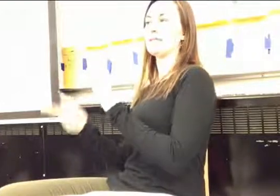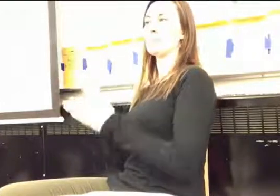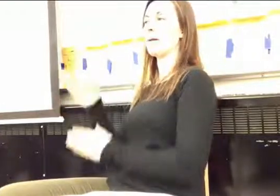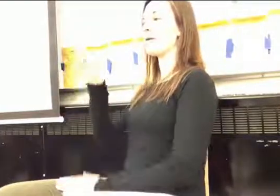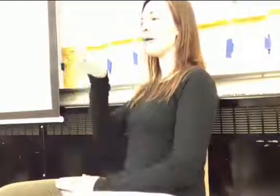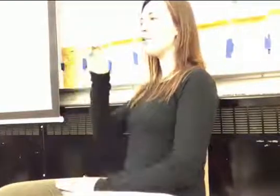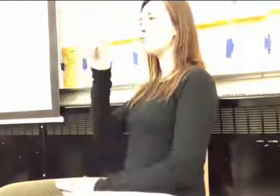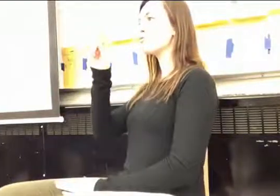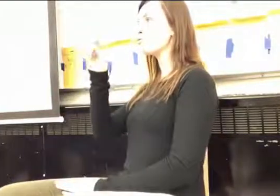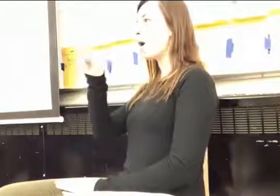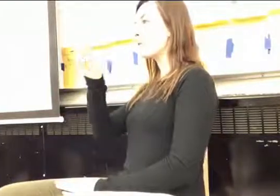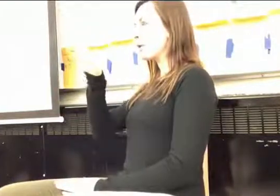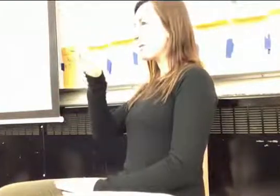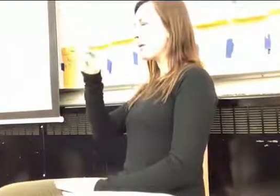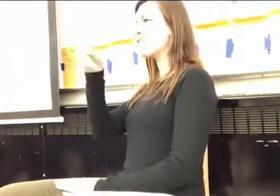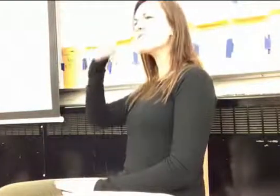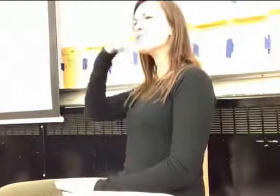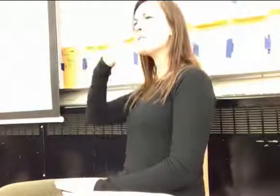Theodore, would you mind shutting off the light for me?